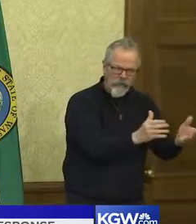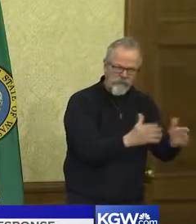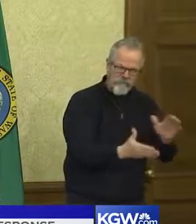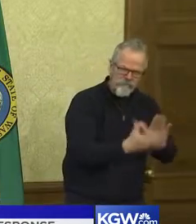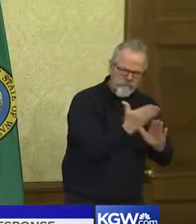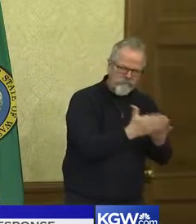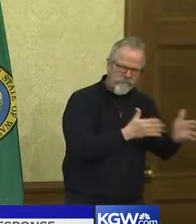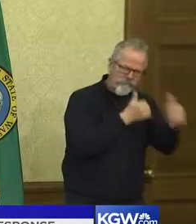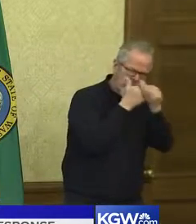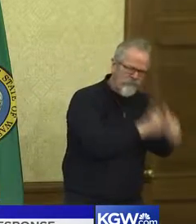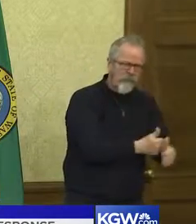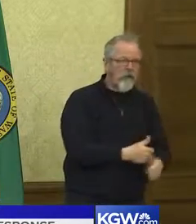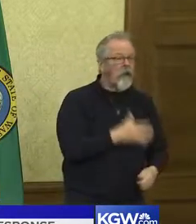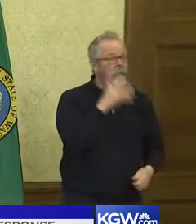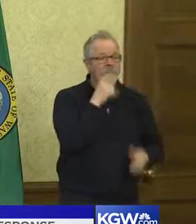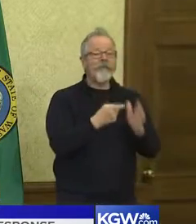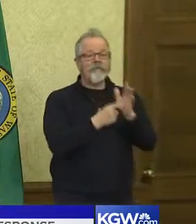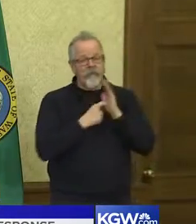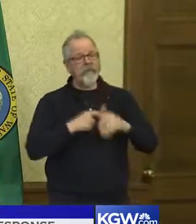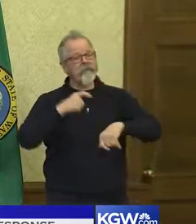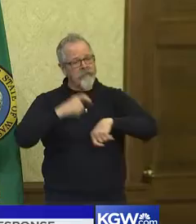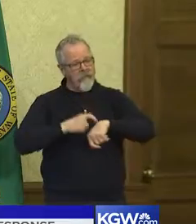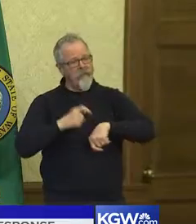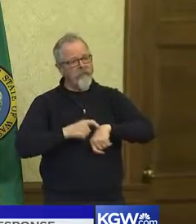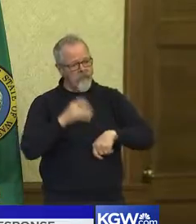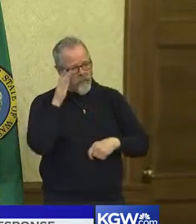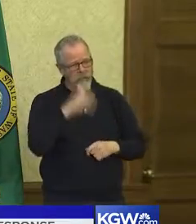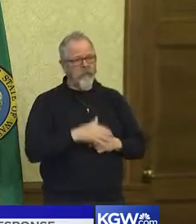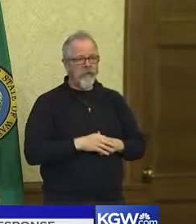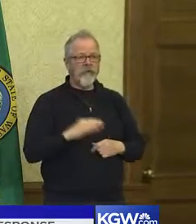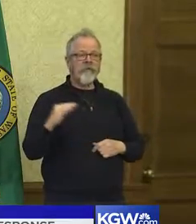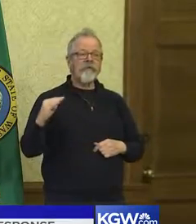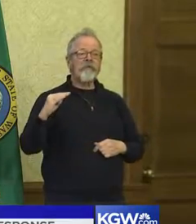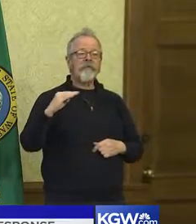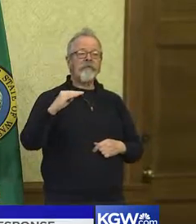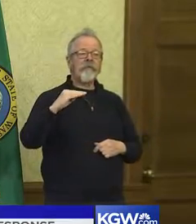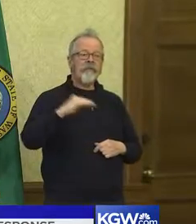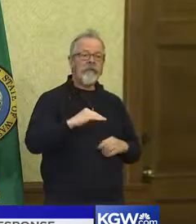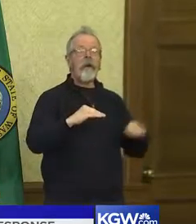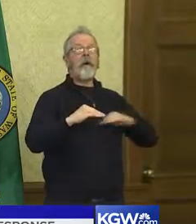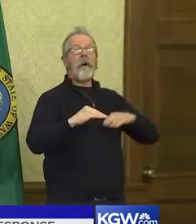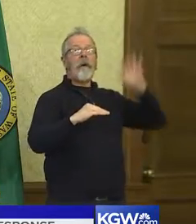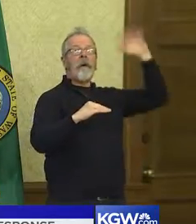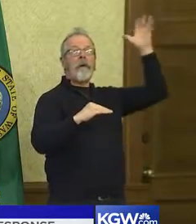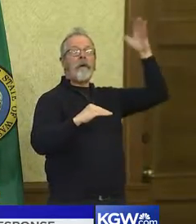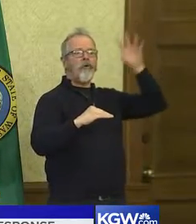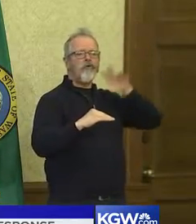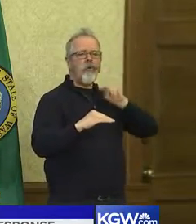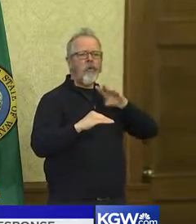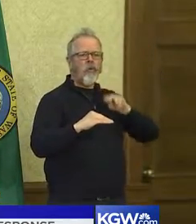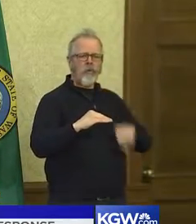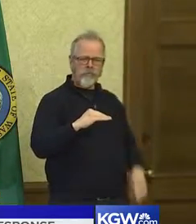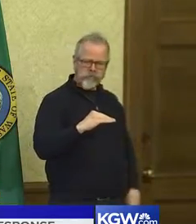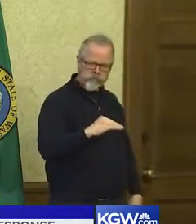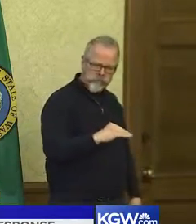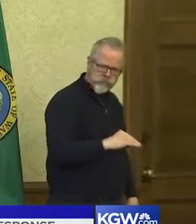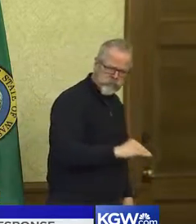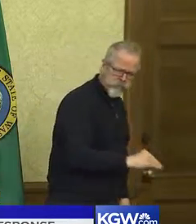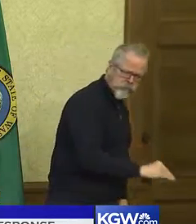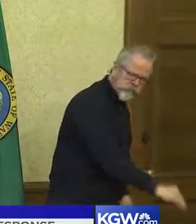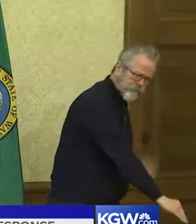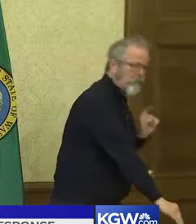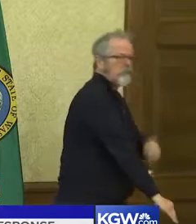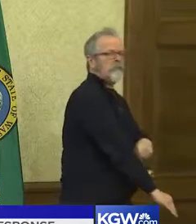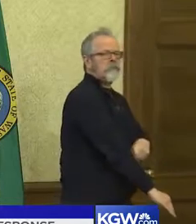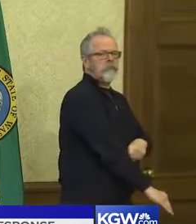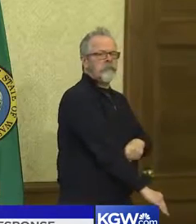down to that level. When we get down to that level, we will then be able to dial up our